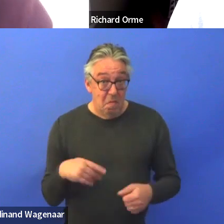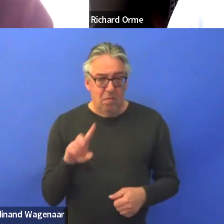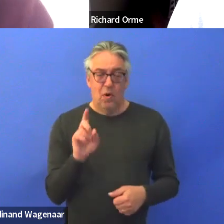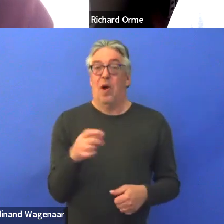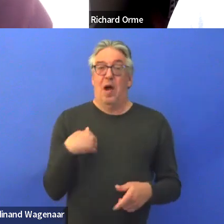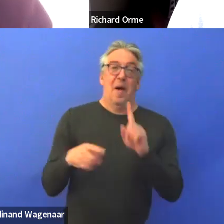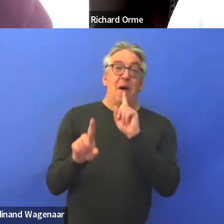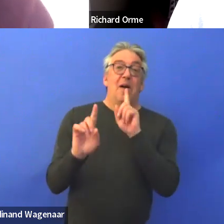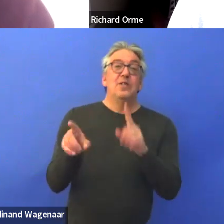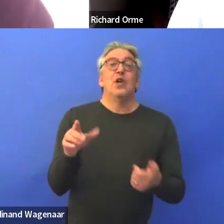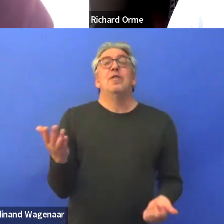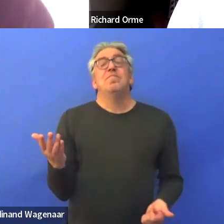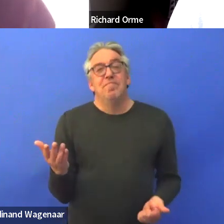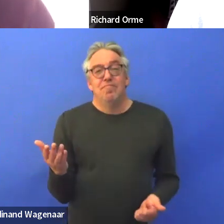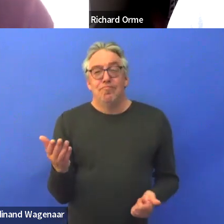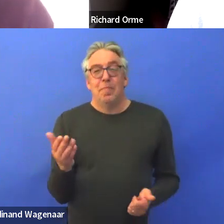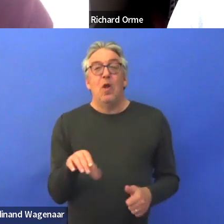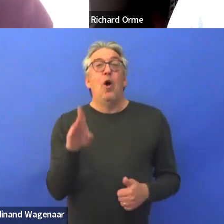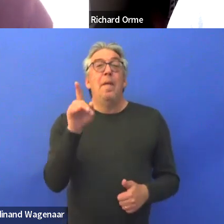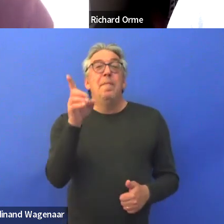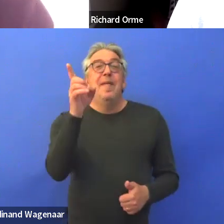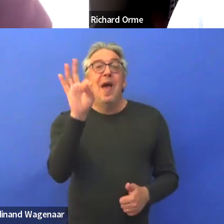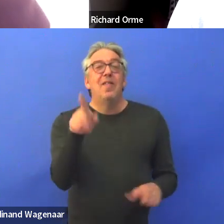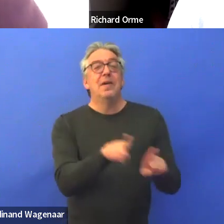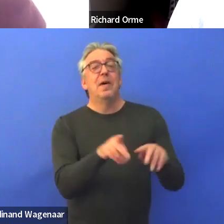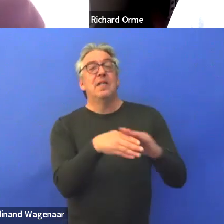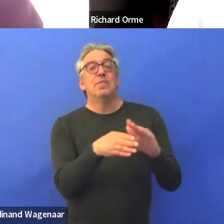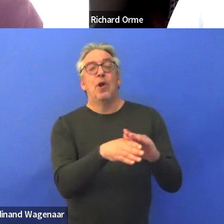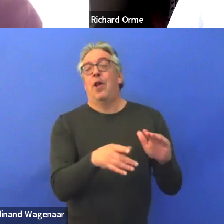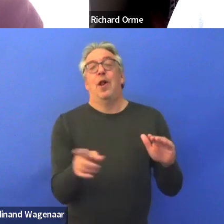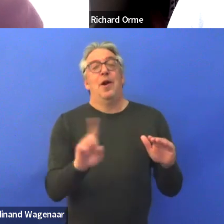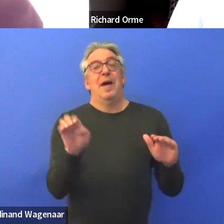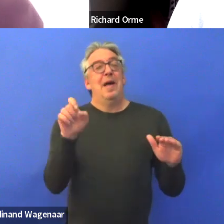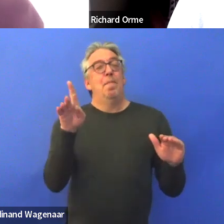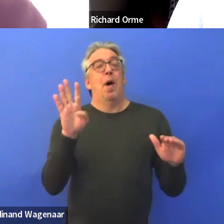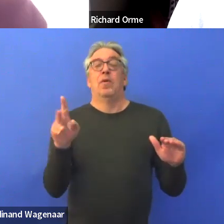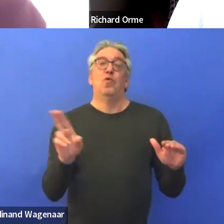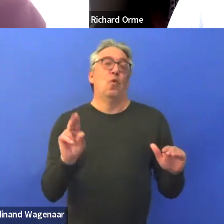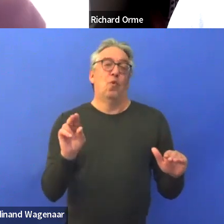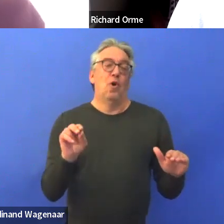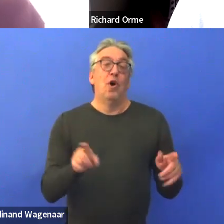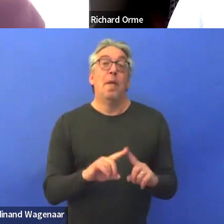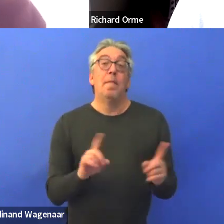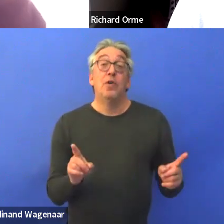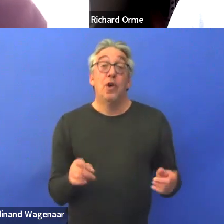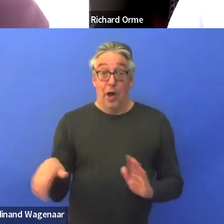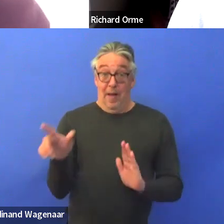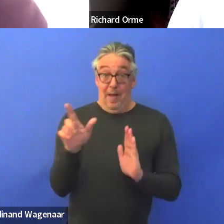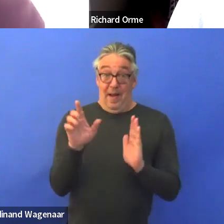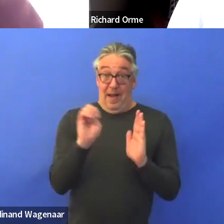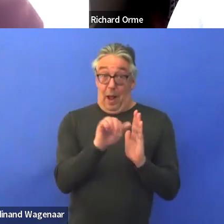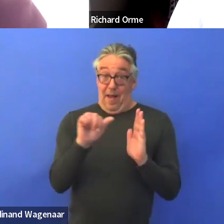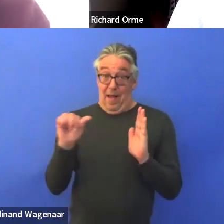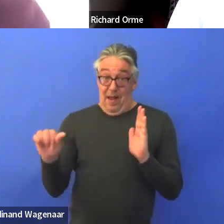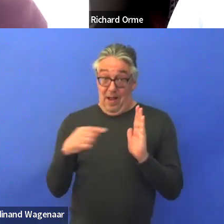may have, but what is important is to bear in mind that the mandatory legal requirements which are